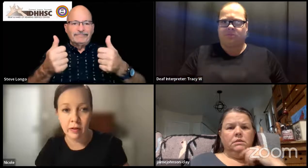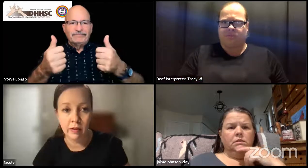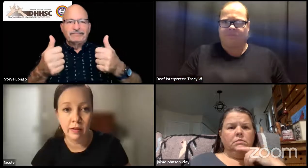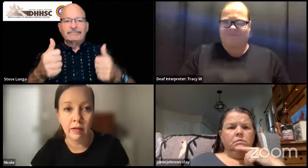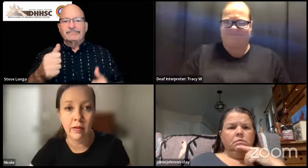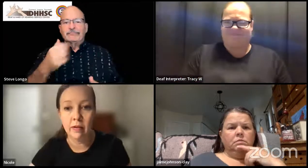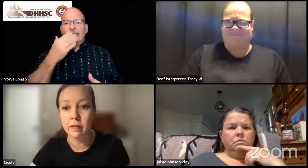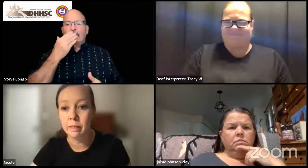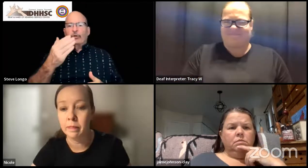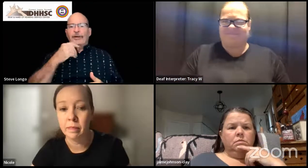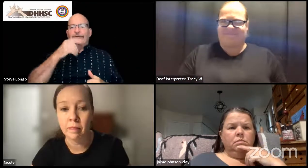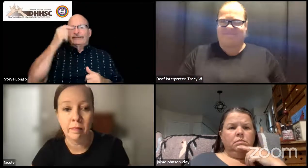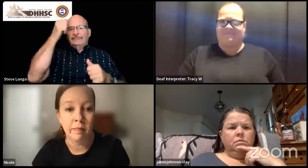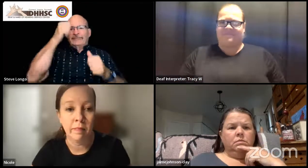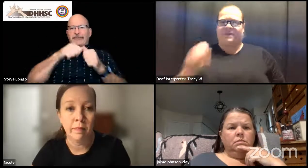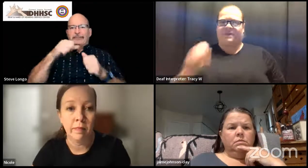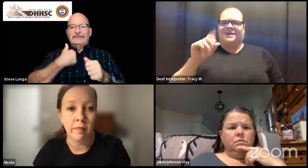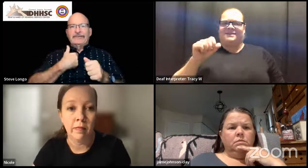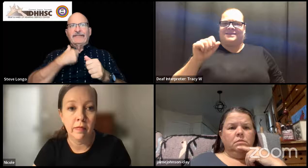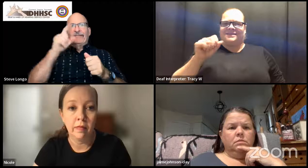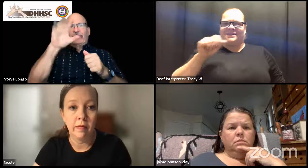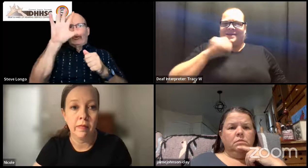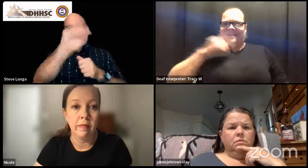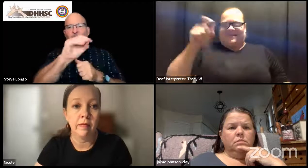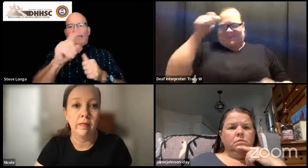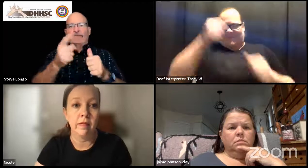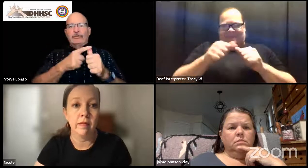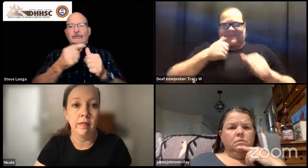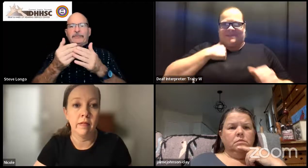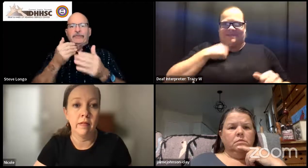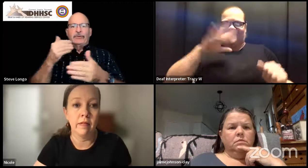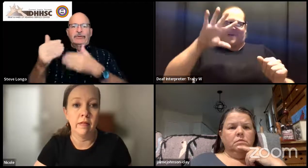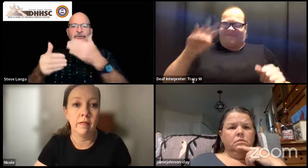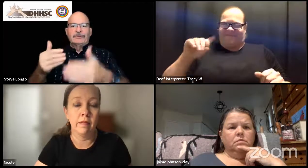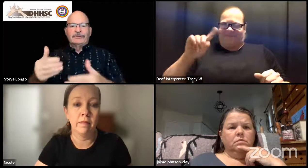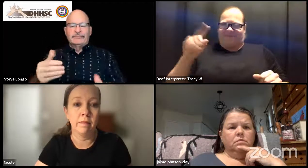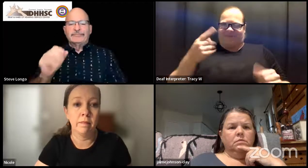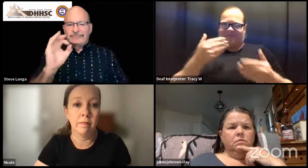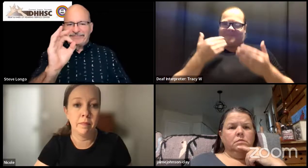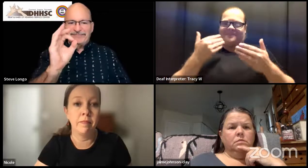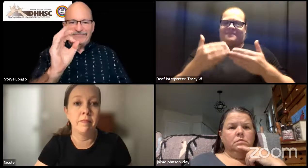Nicole's saying, please make sure to take down the shared screen before you start talking.